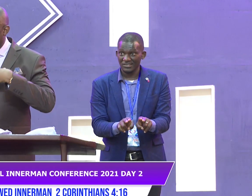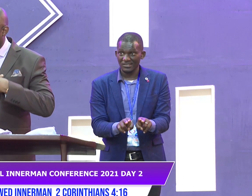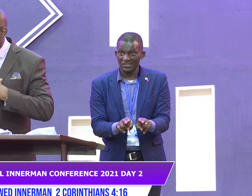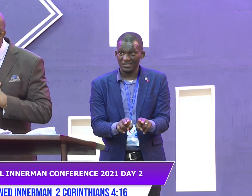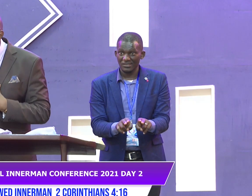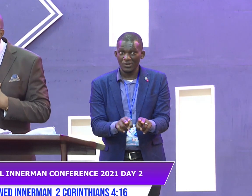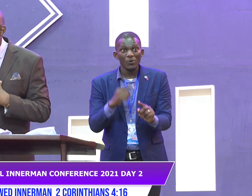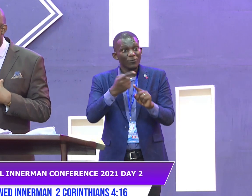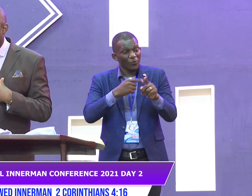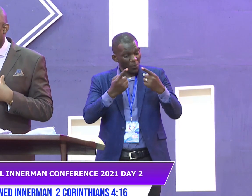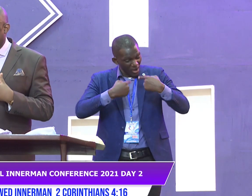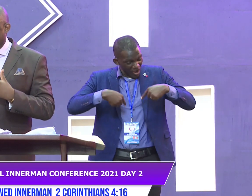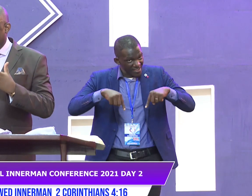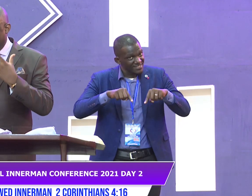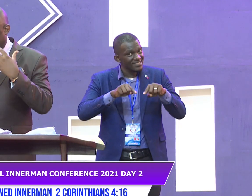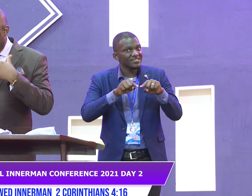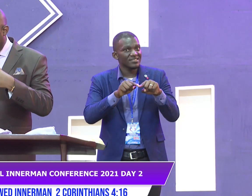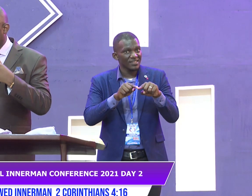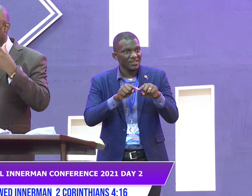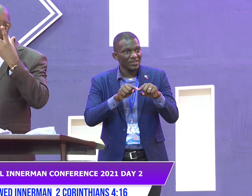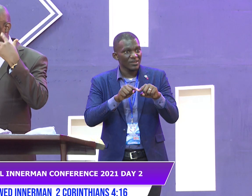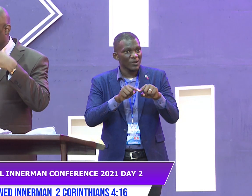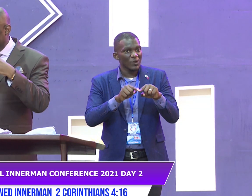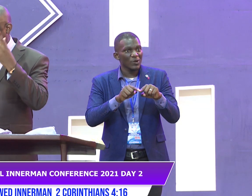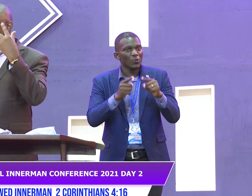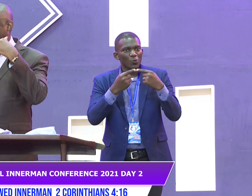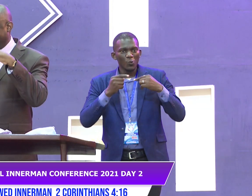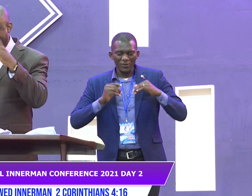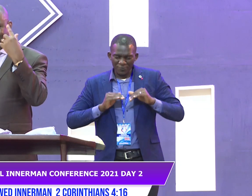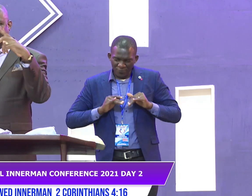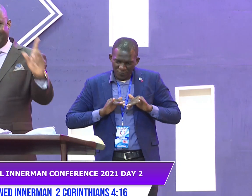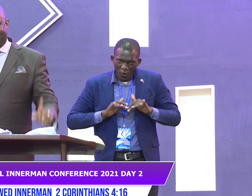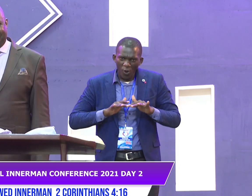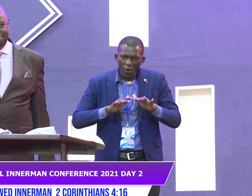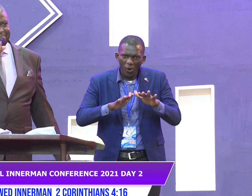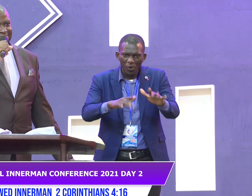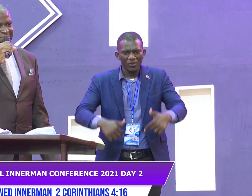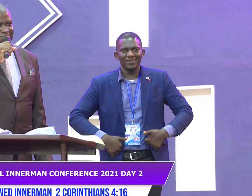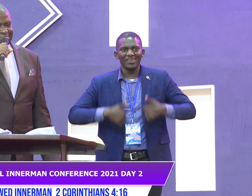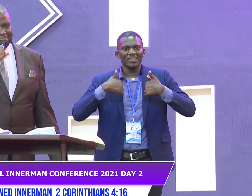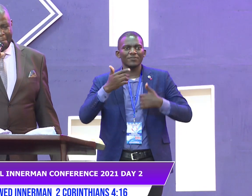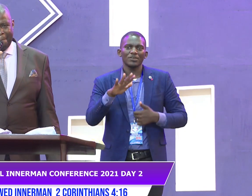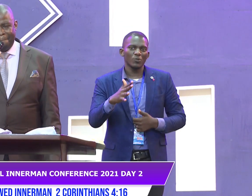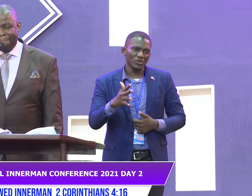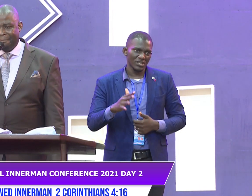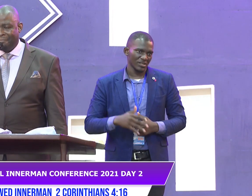out of us will flow springs of living water